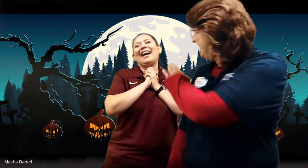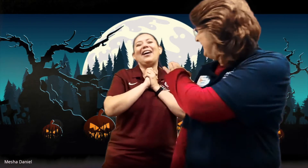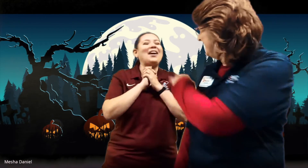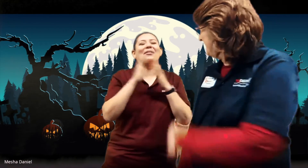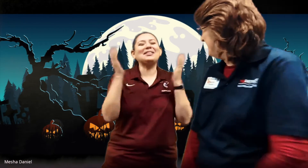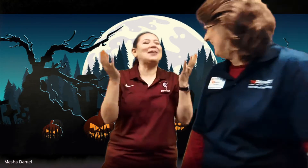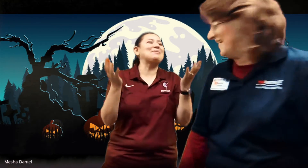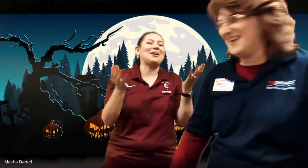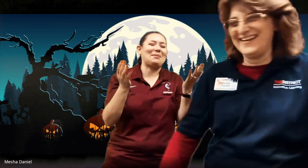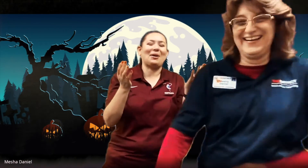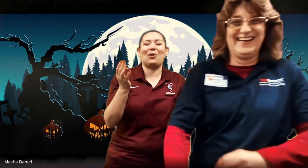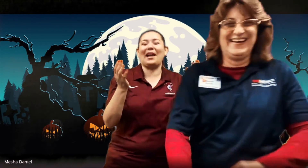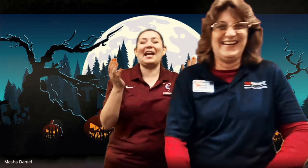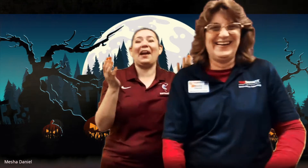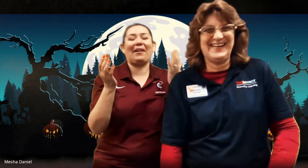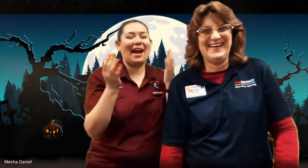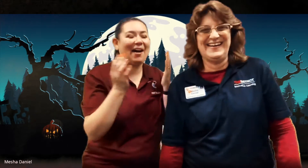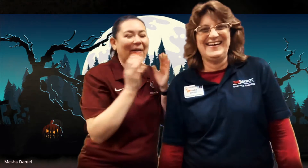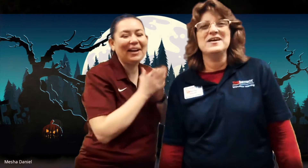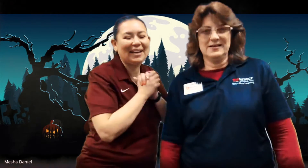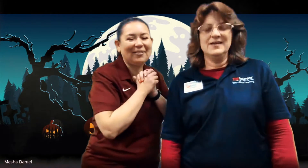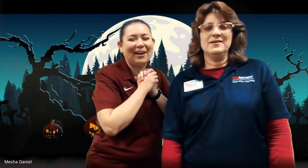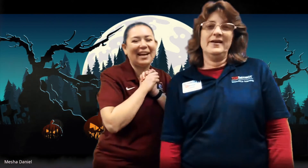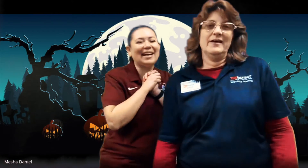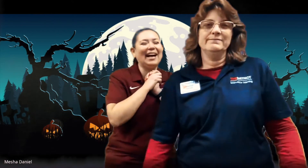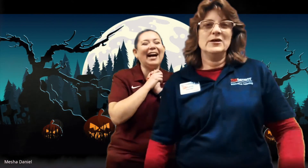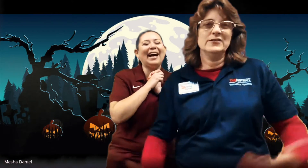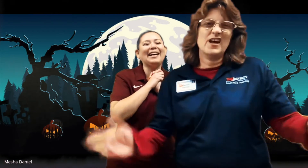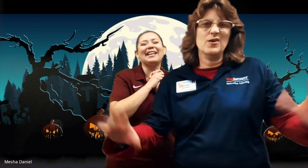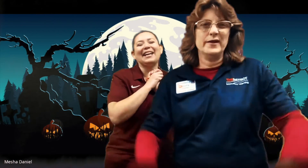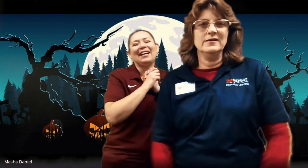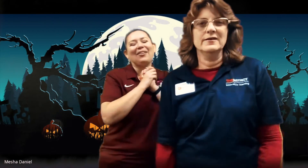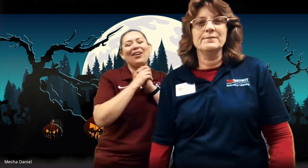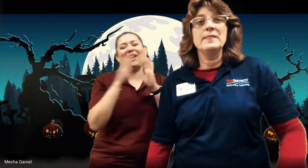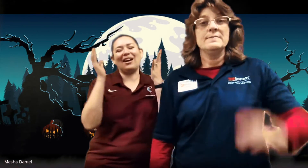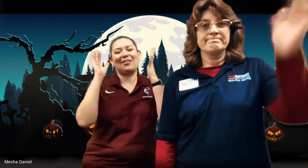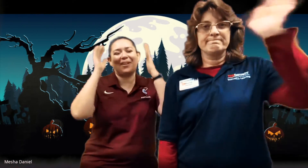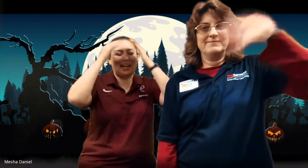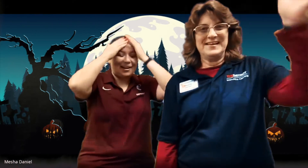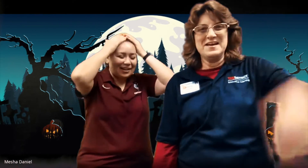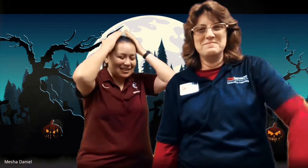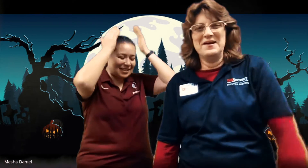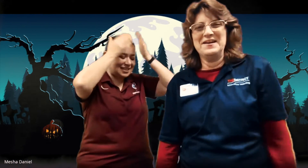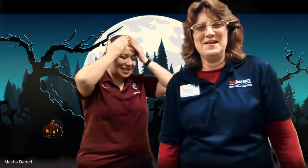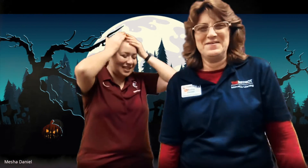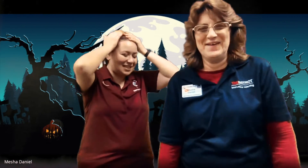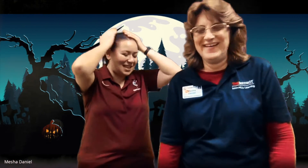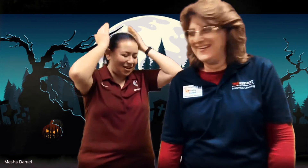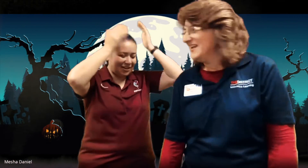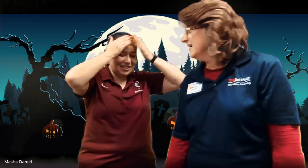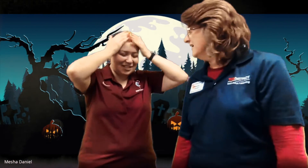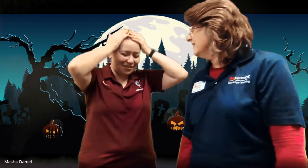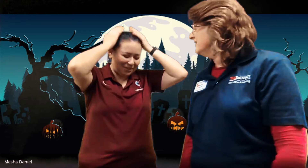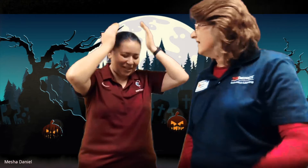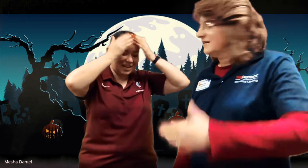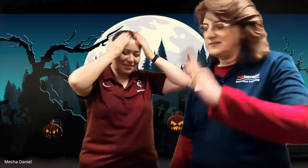All right, we'll stop talking about gray hair now. Anyway, that's Halloween. We all got gray hair. It's there.